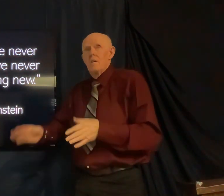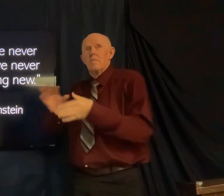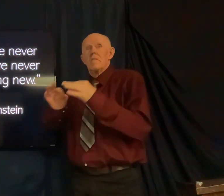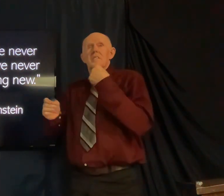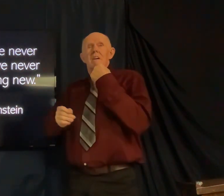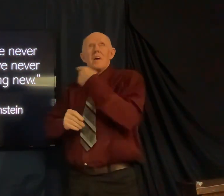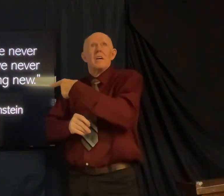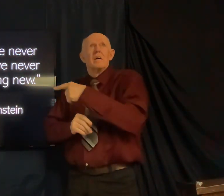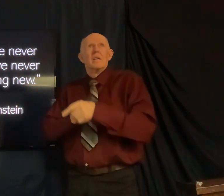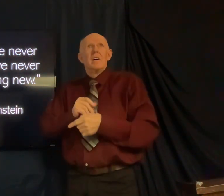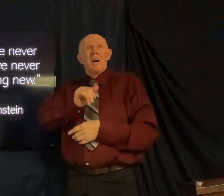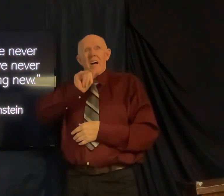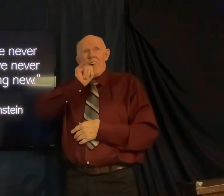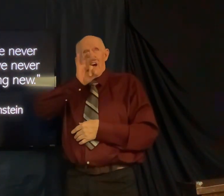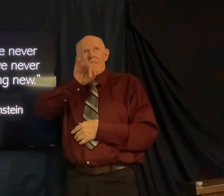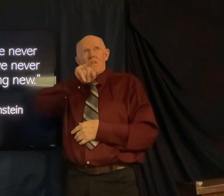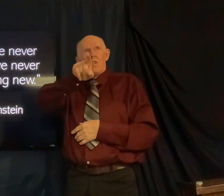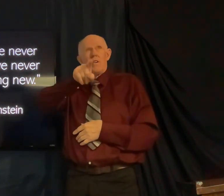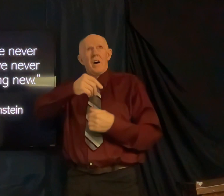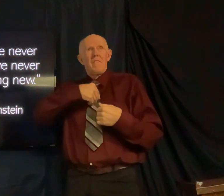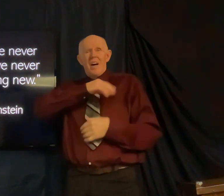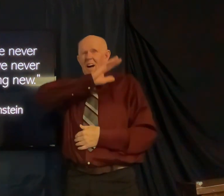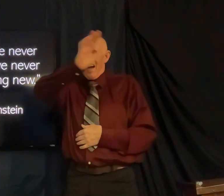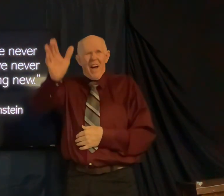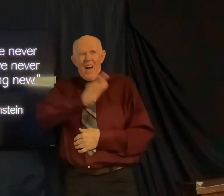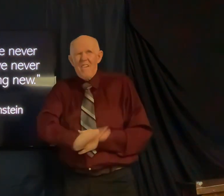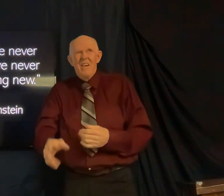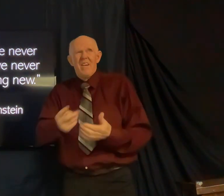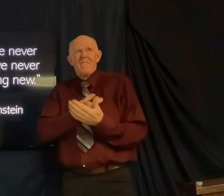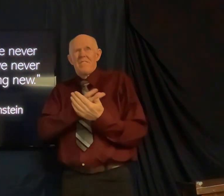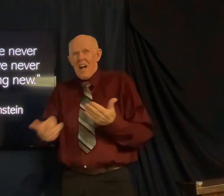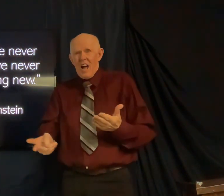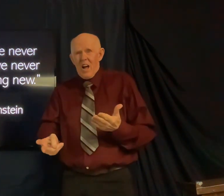Einstein. He said, if you have never failed,